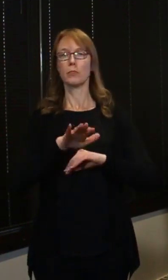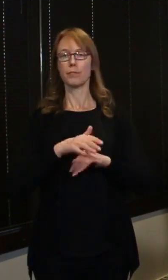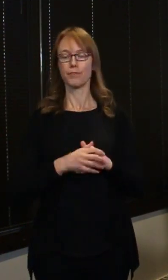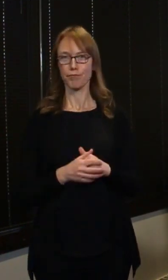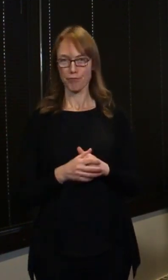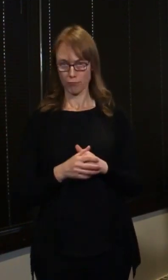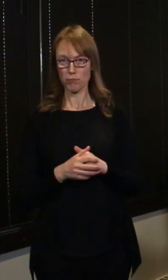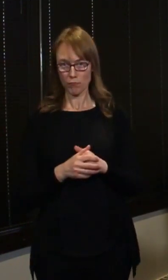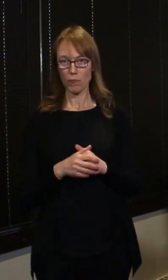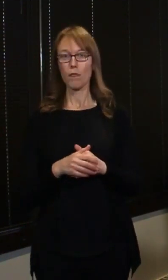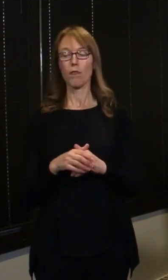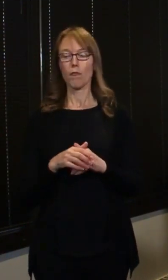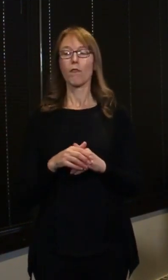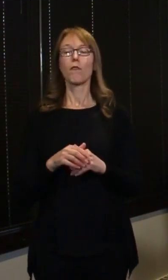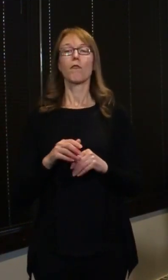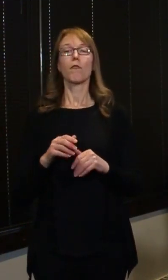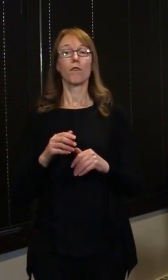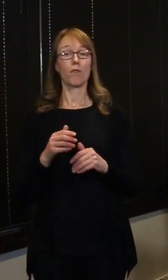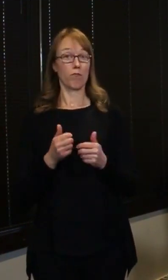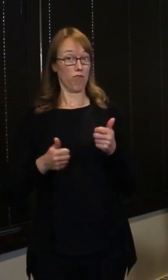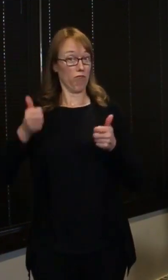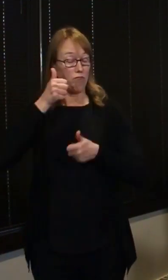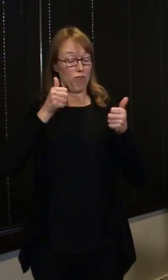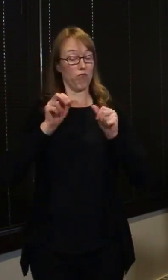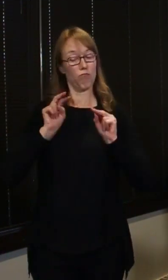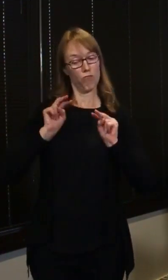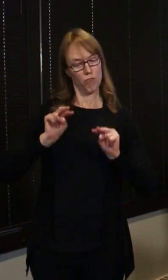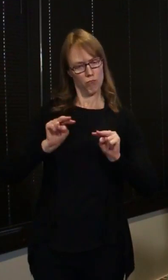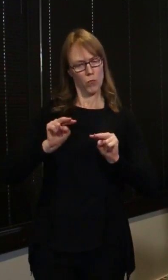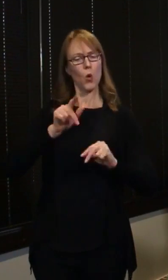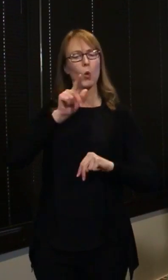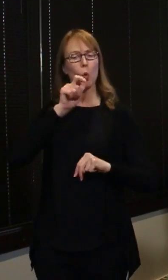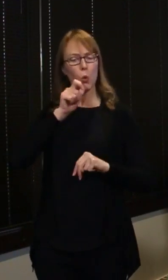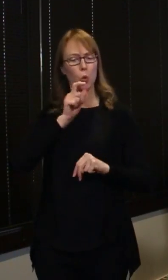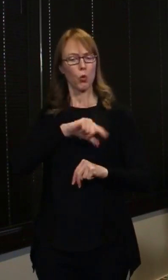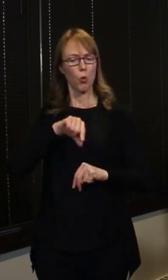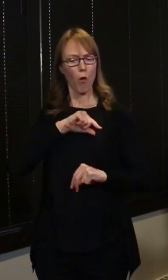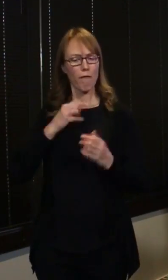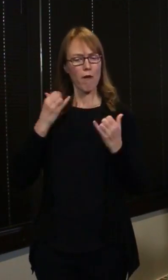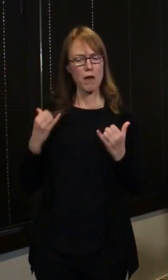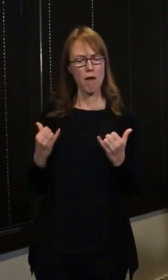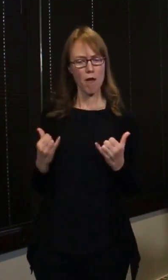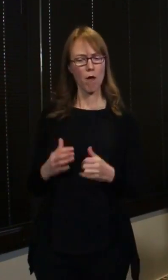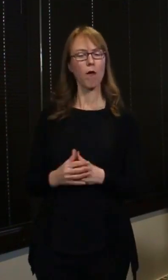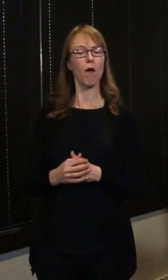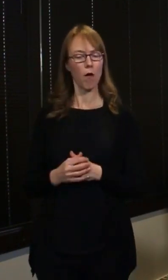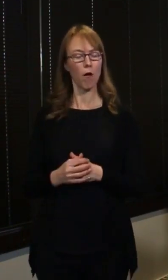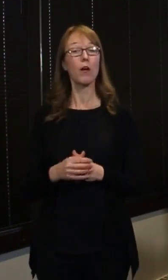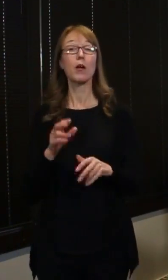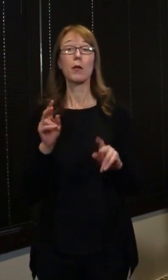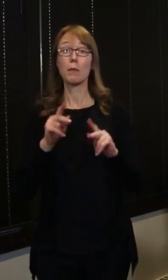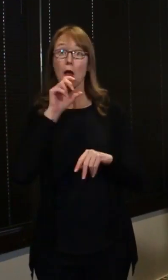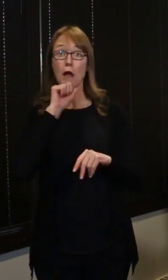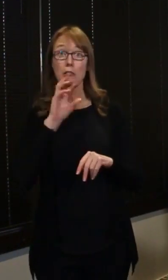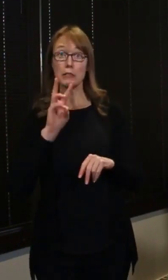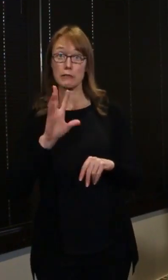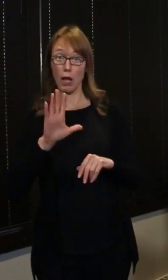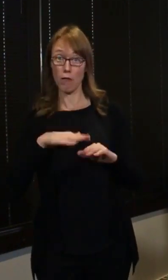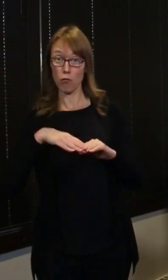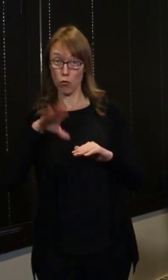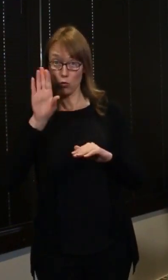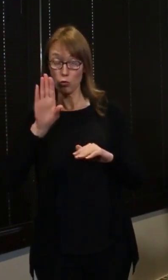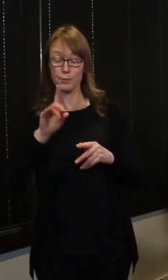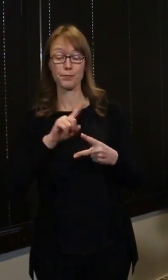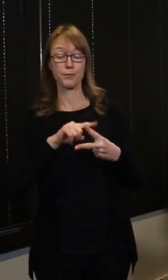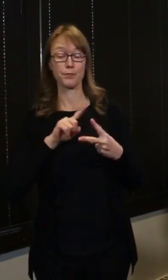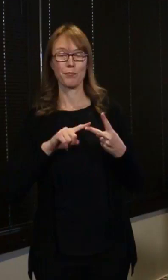be prioritized for a vaccine. And so, as most people know, it's that over 65 years old and